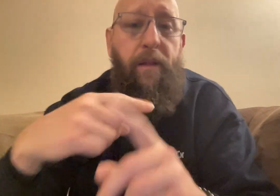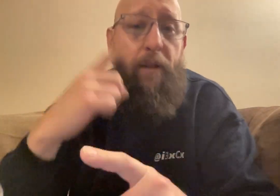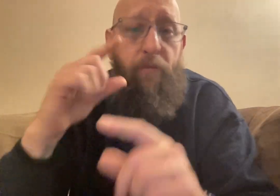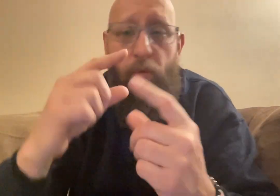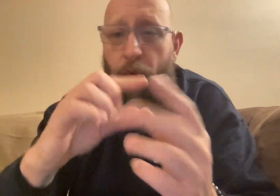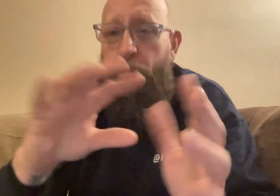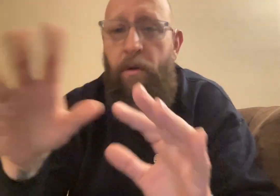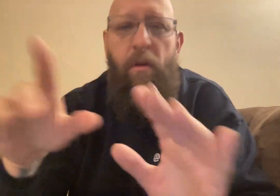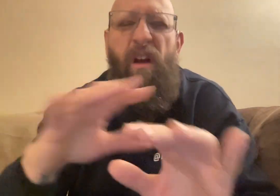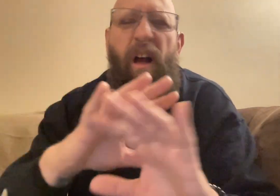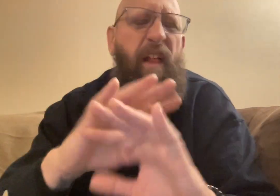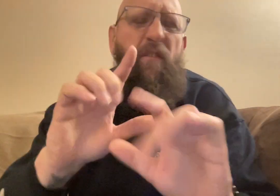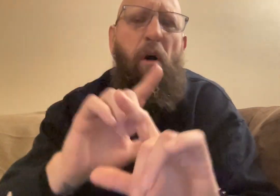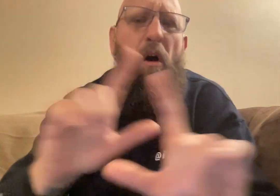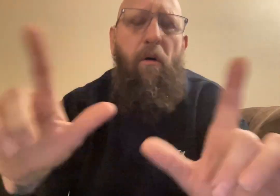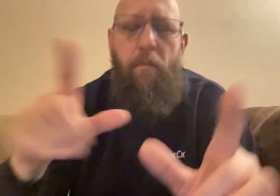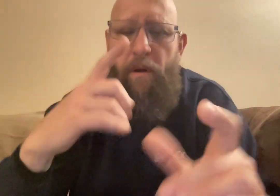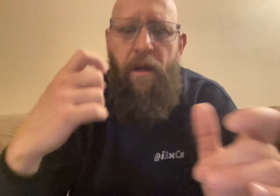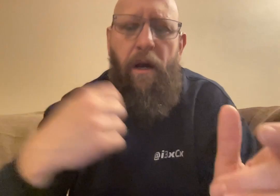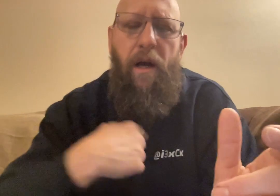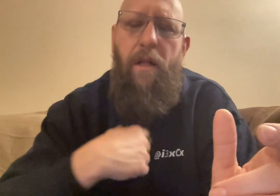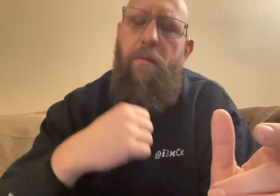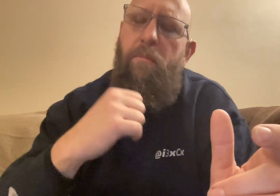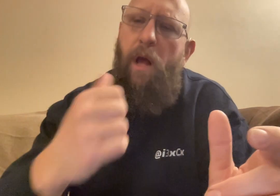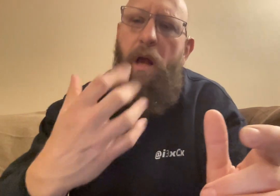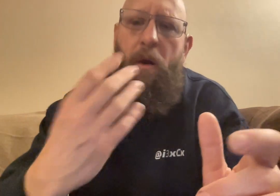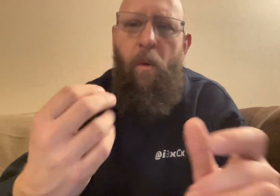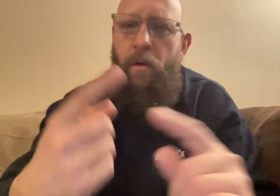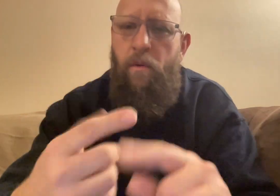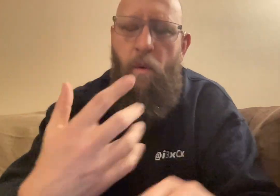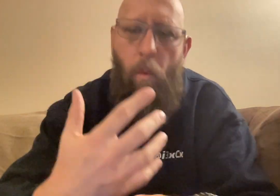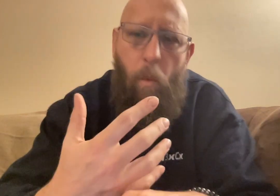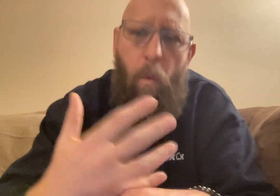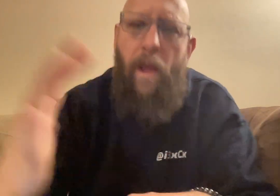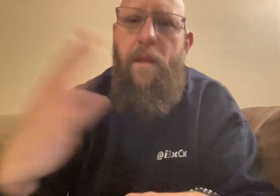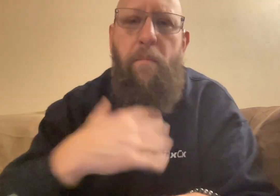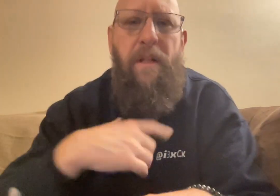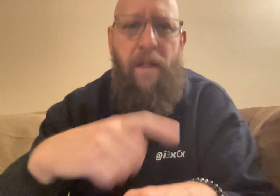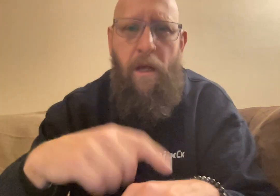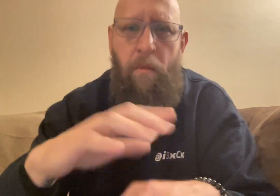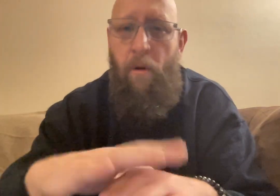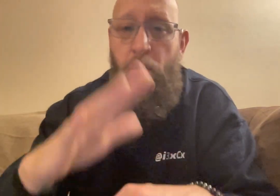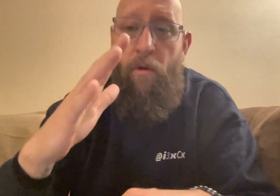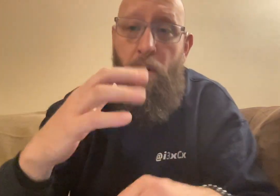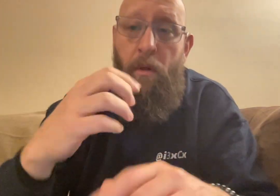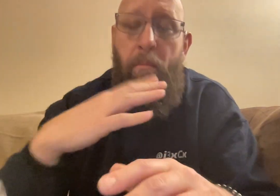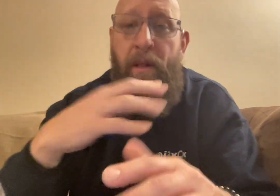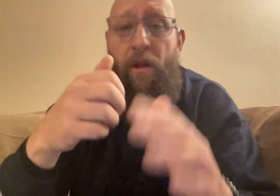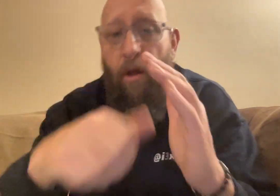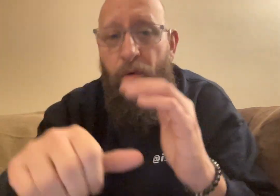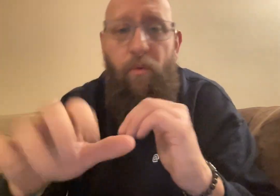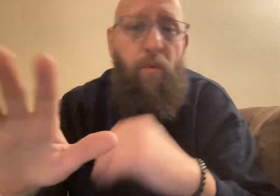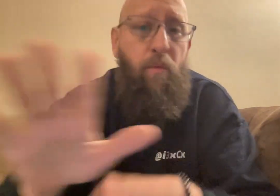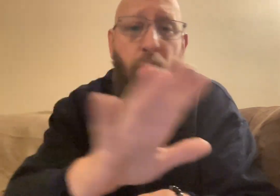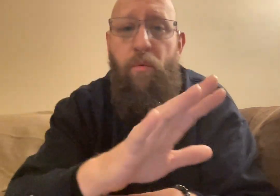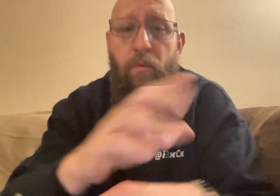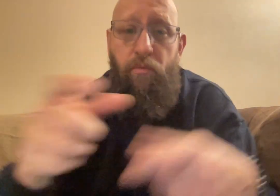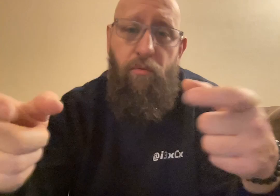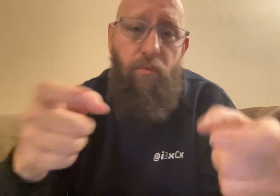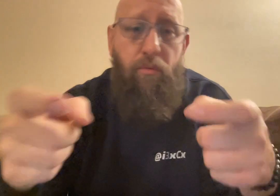positive group. I have it all, because I am not going to waste my time on being under your